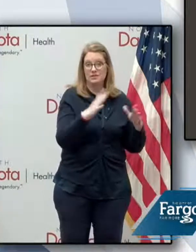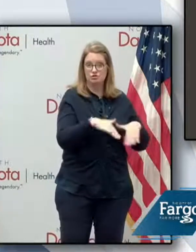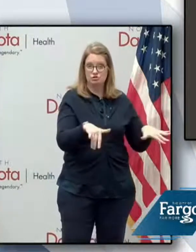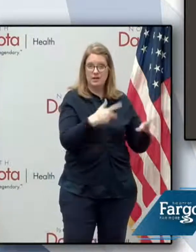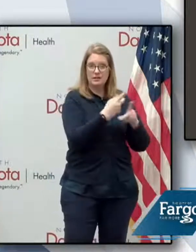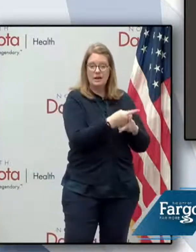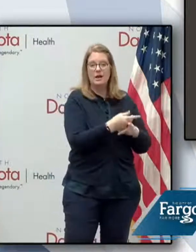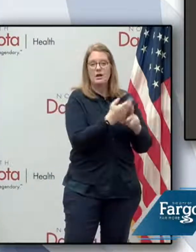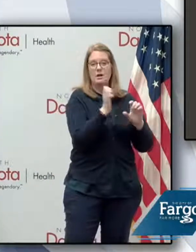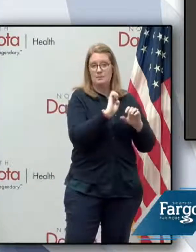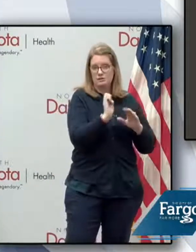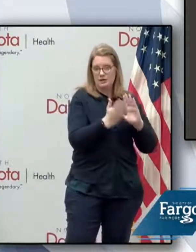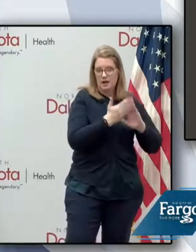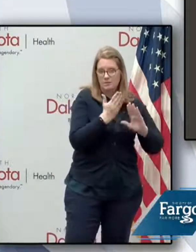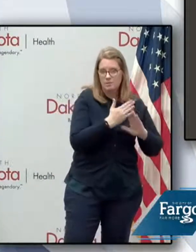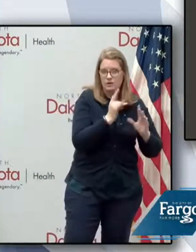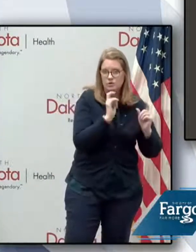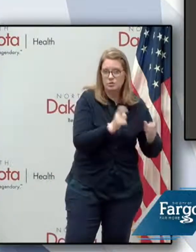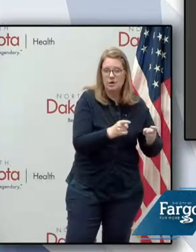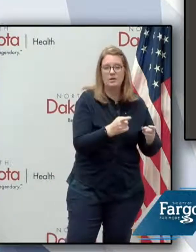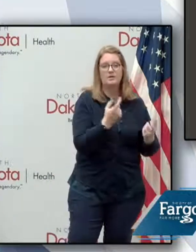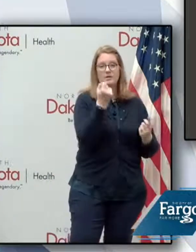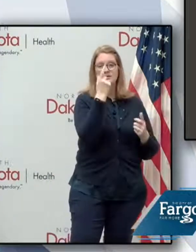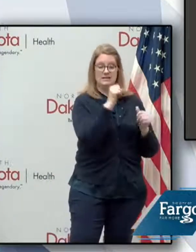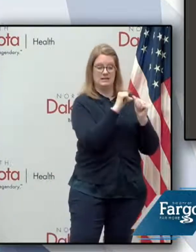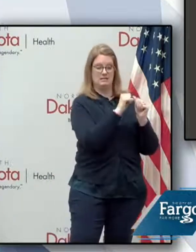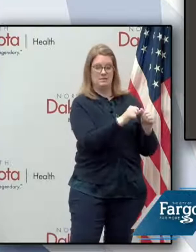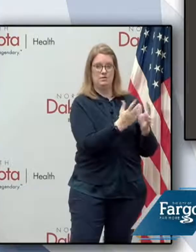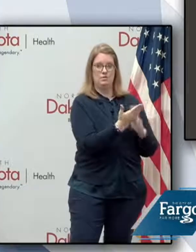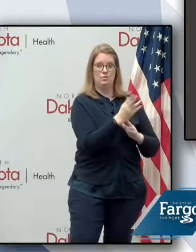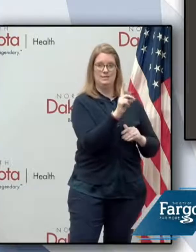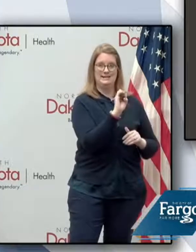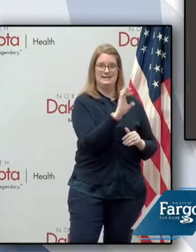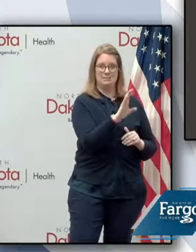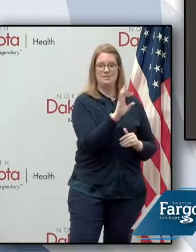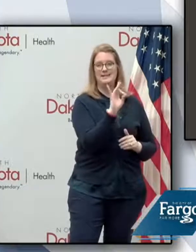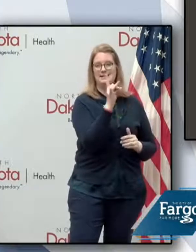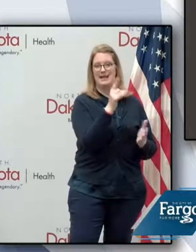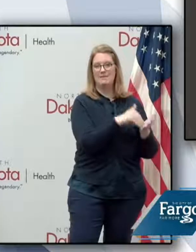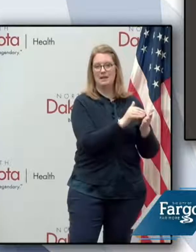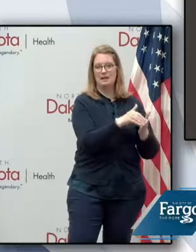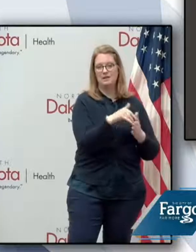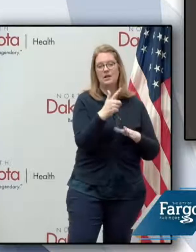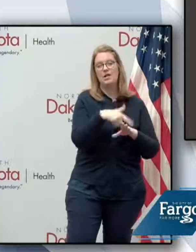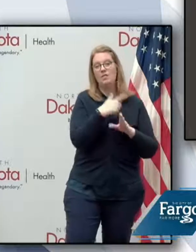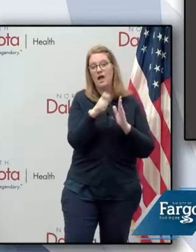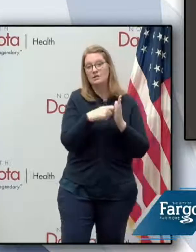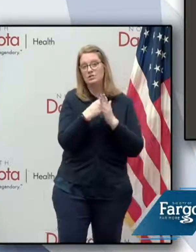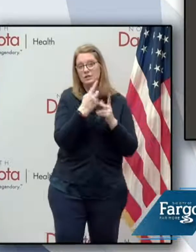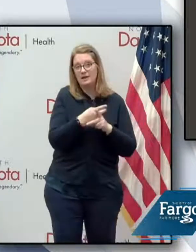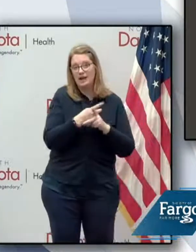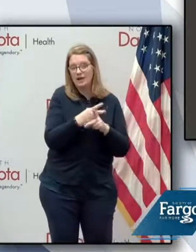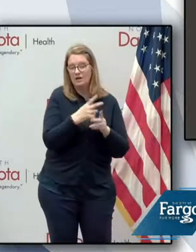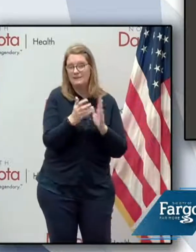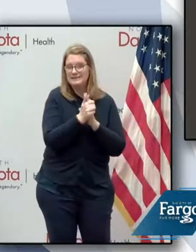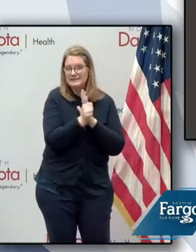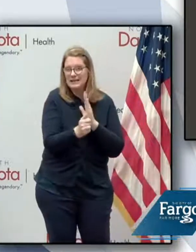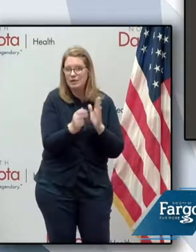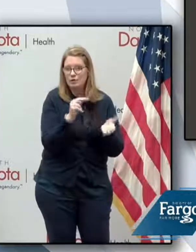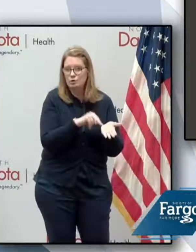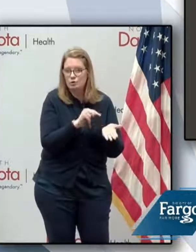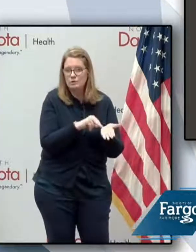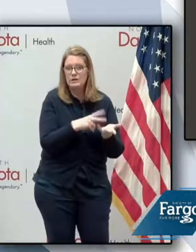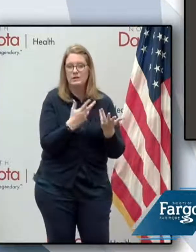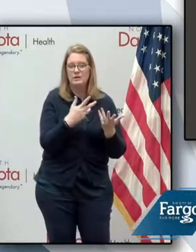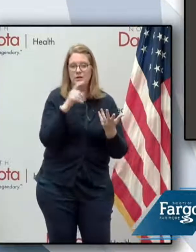Emergency Operations Grant, continuing that through December. That's $8 million. Long-term care and skilled nursing facility,